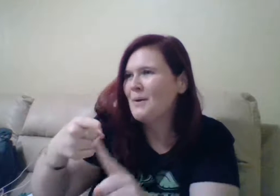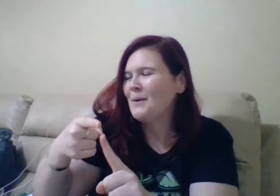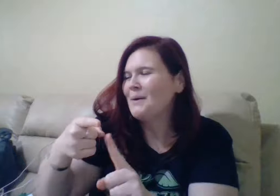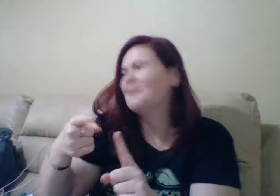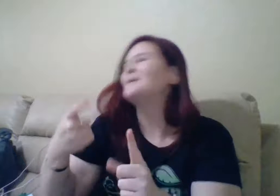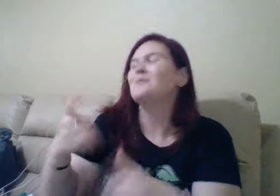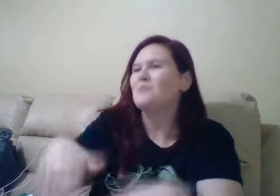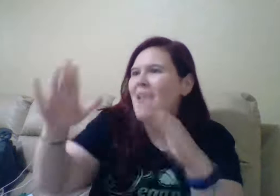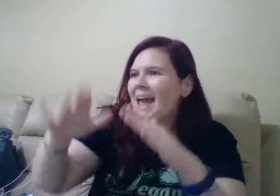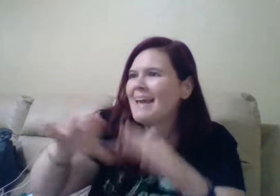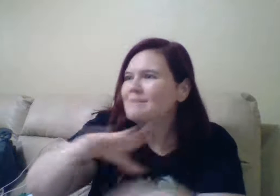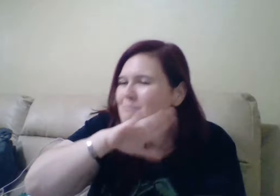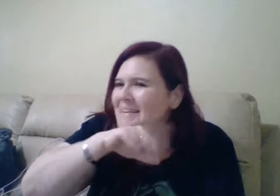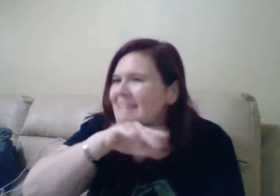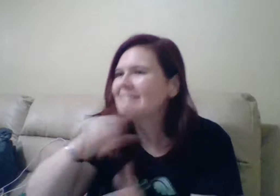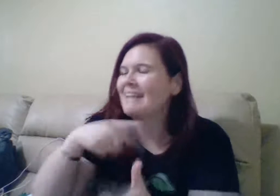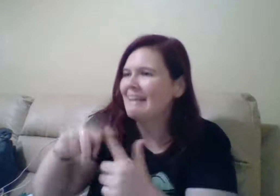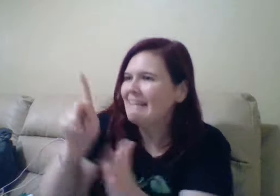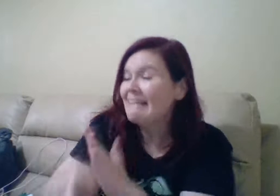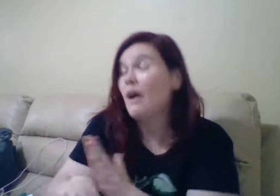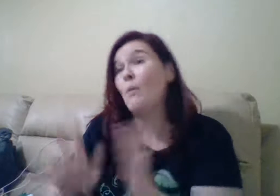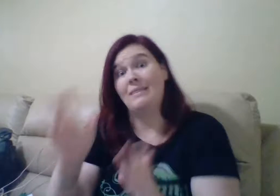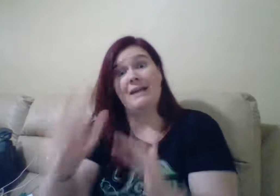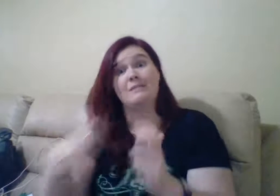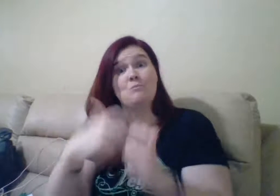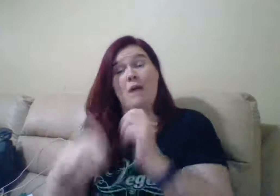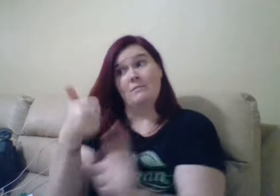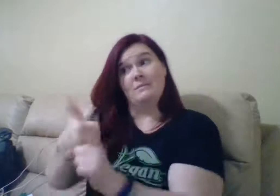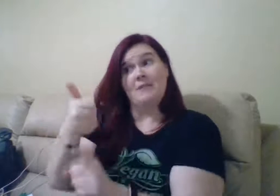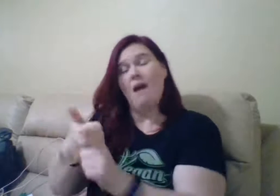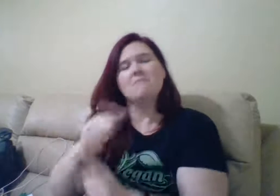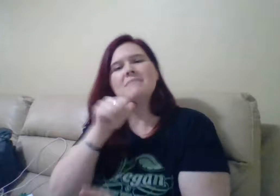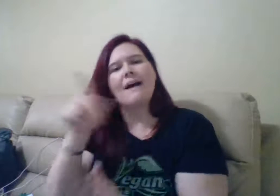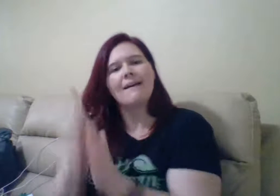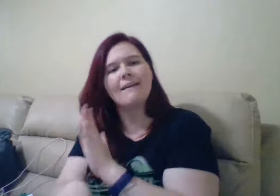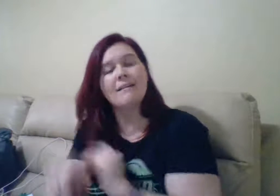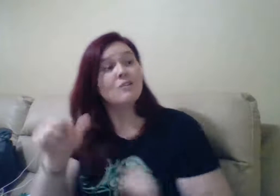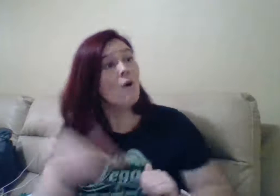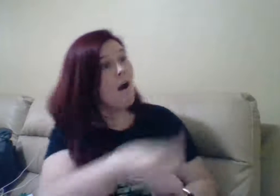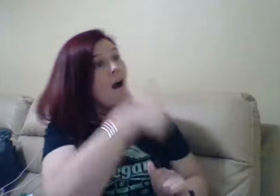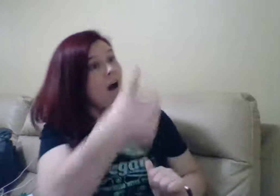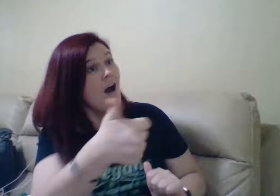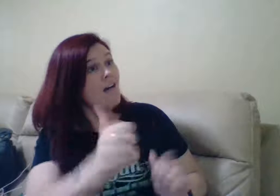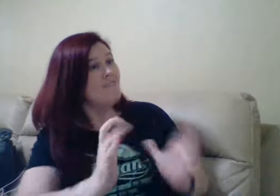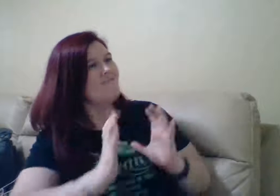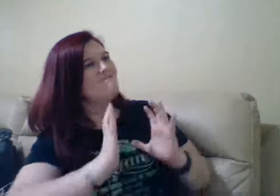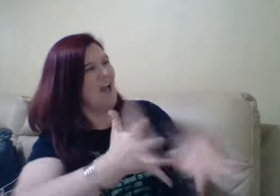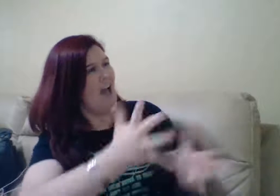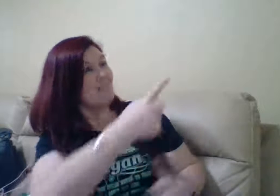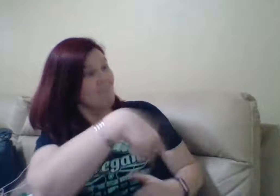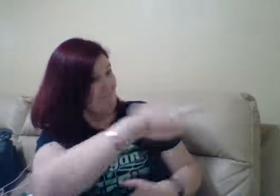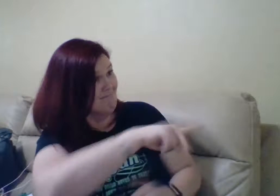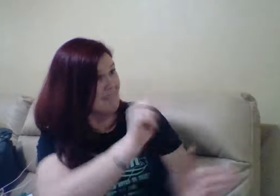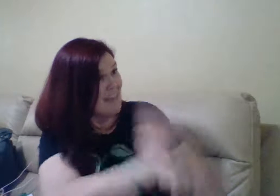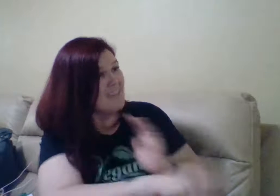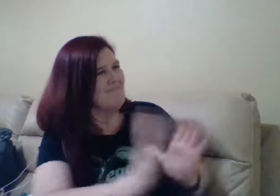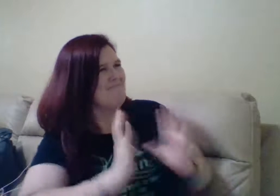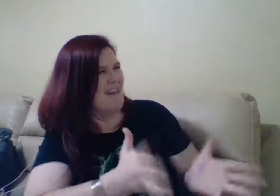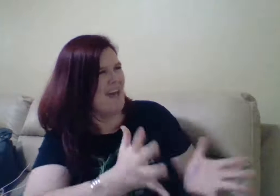problem. So you never imagined having to do this yourself. So it's fine for someone else to do it, but it's not fine when you have to do it. Each of these hogs should have been out of here